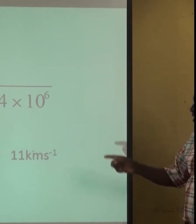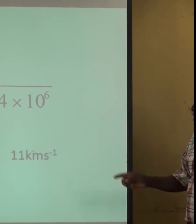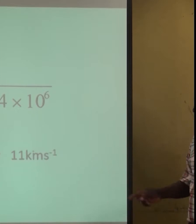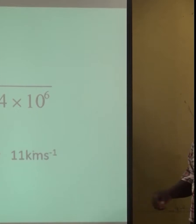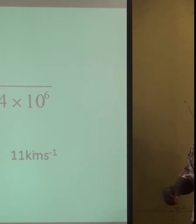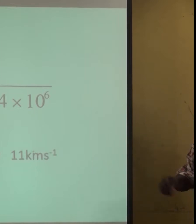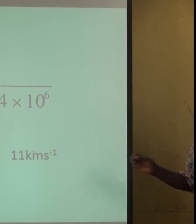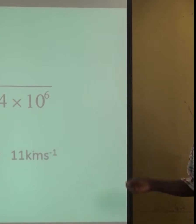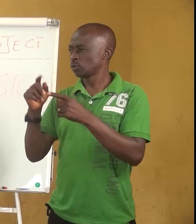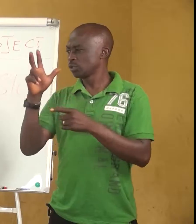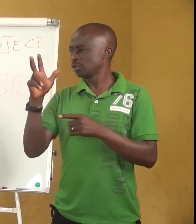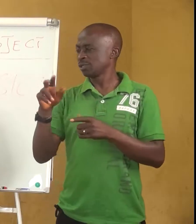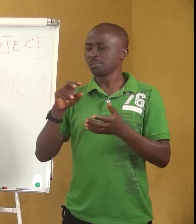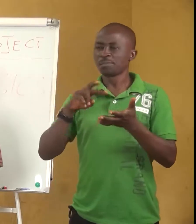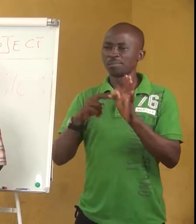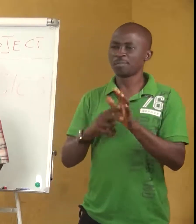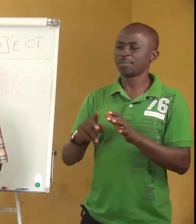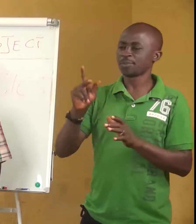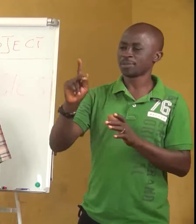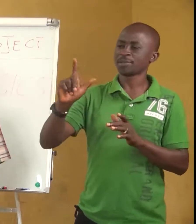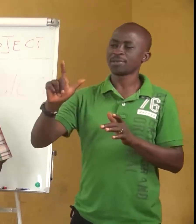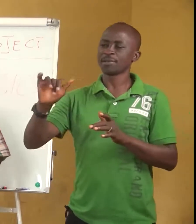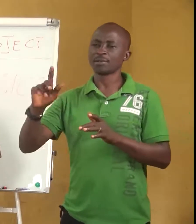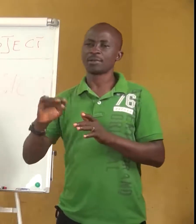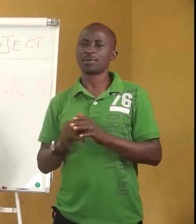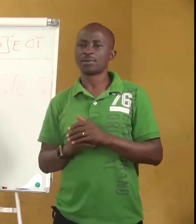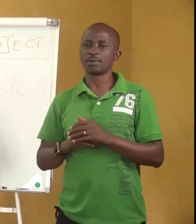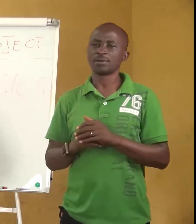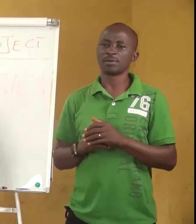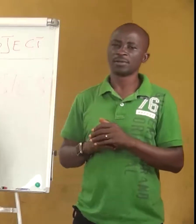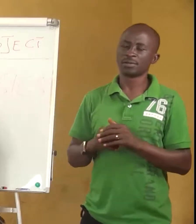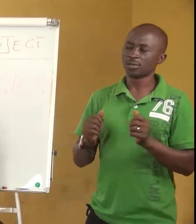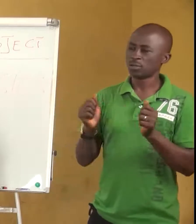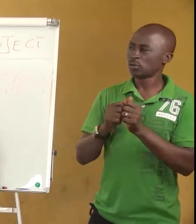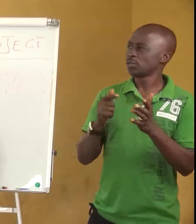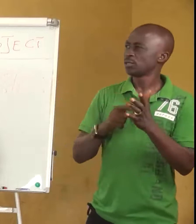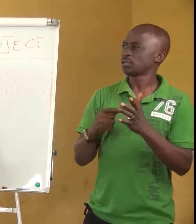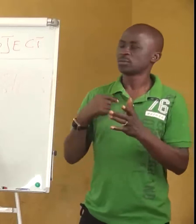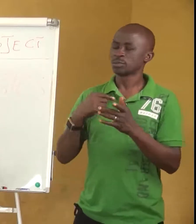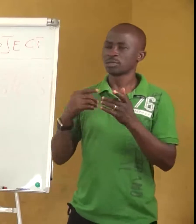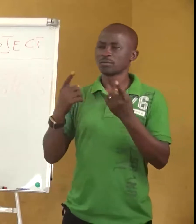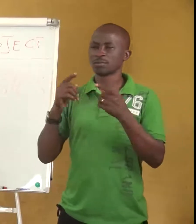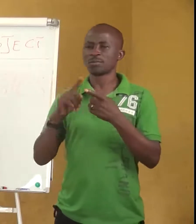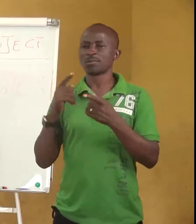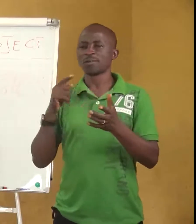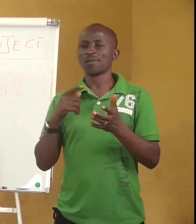is 1000, means kilo. Now, with this, we have come to the end of